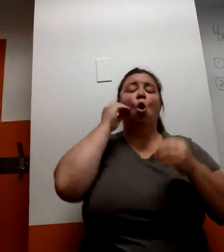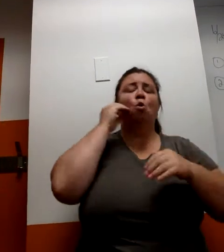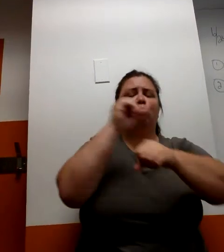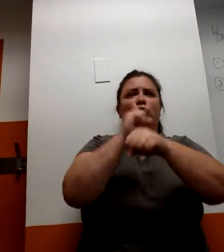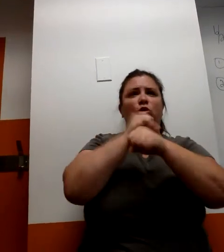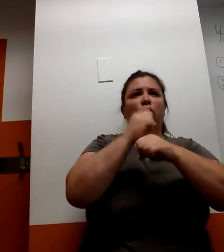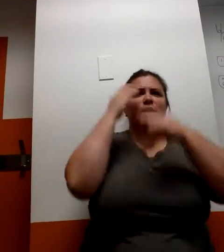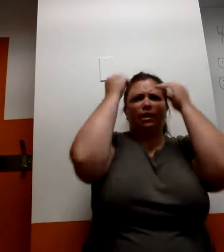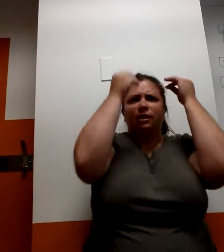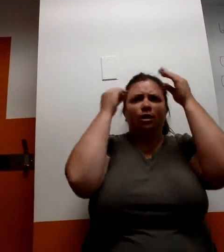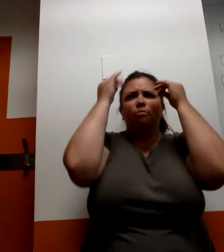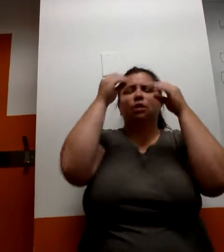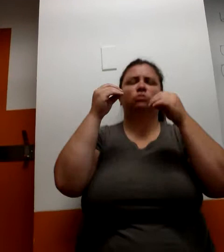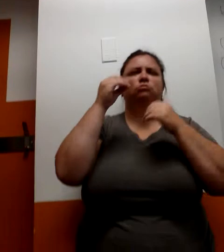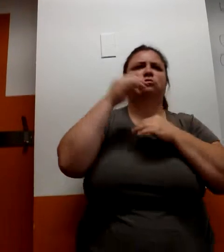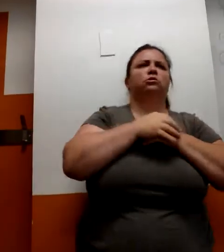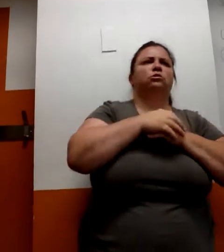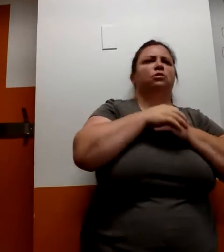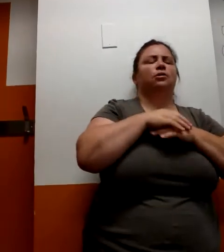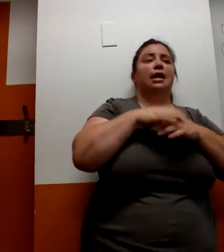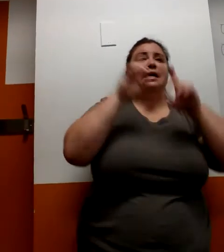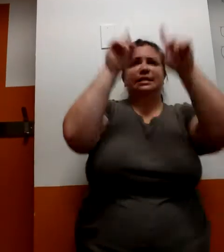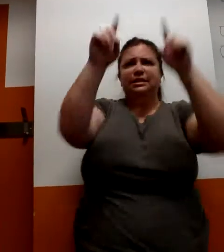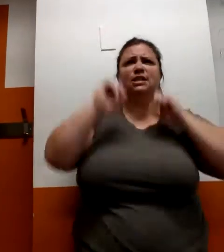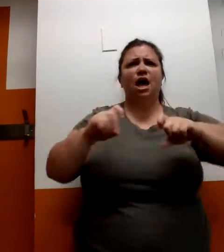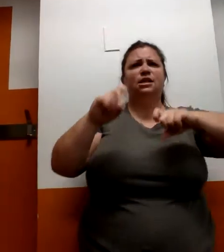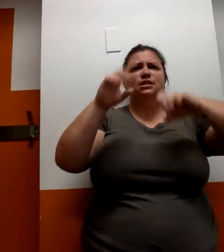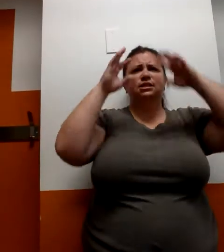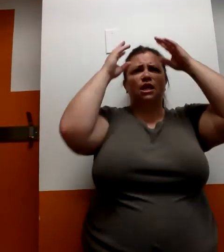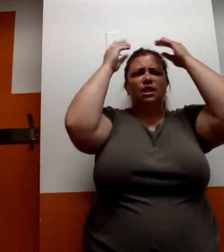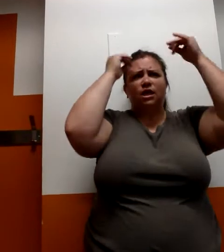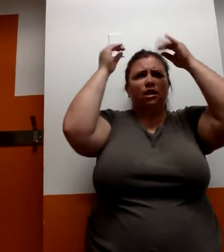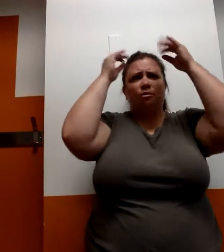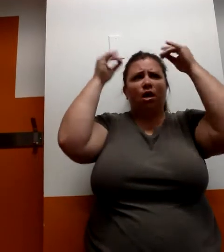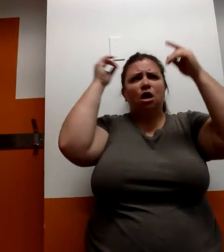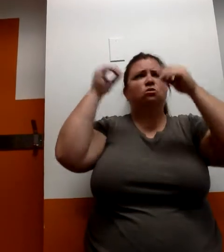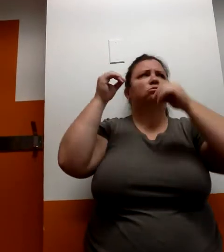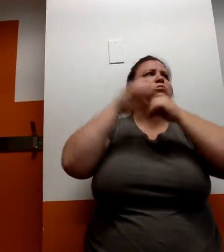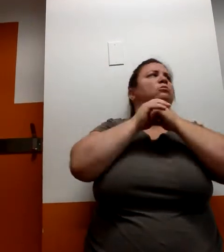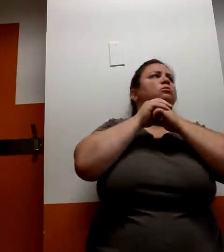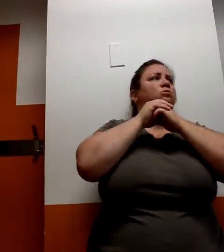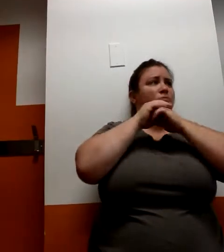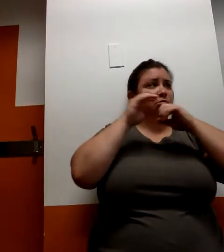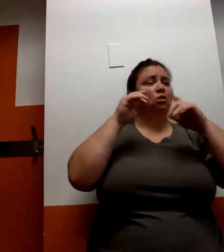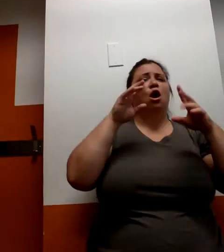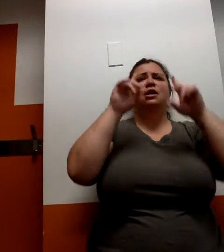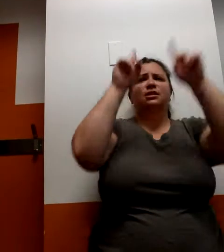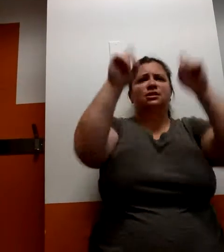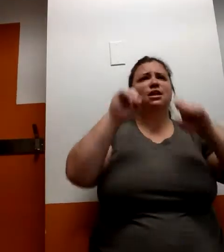take or... You're thinking about sleeping? The homework that you didn't do, the test that you didn't take.